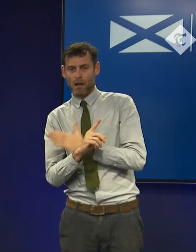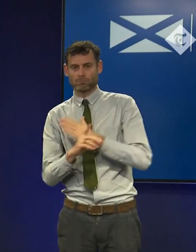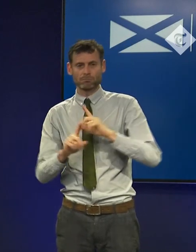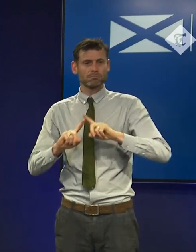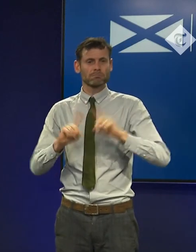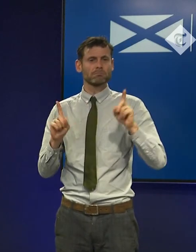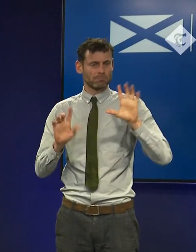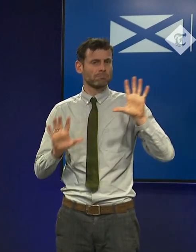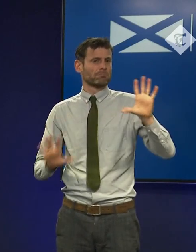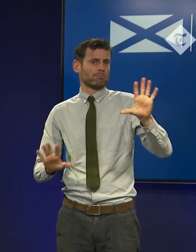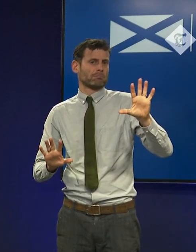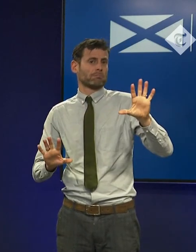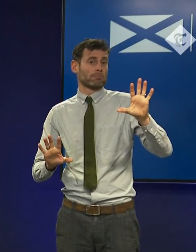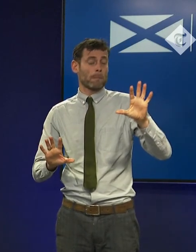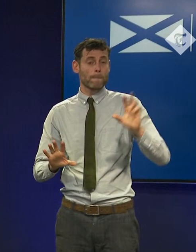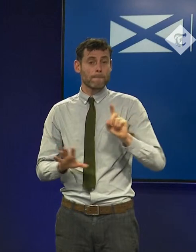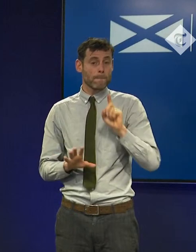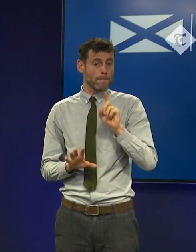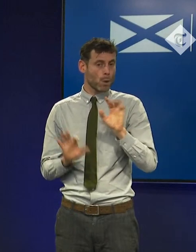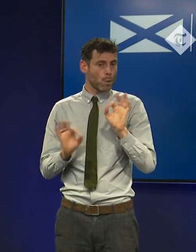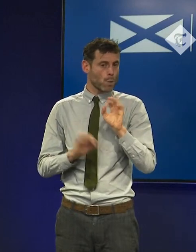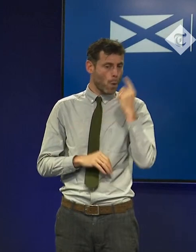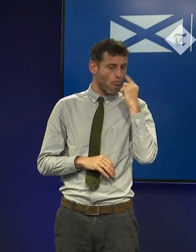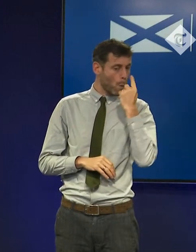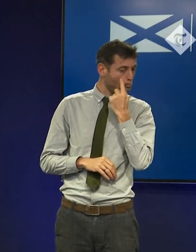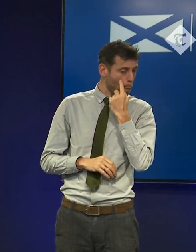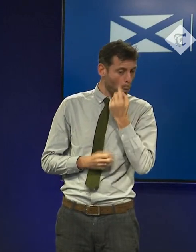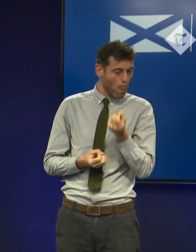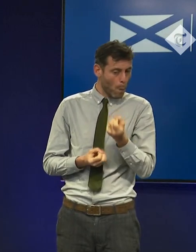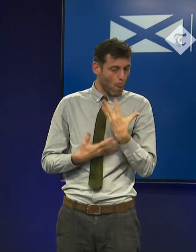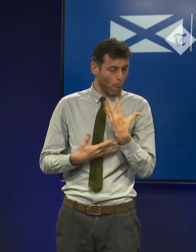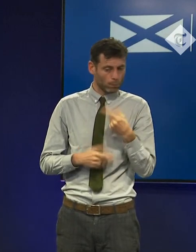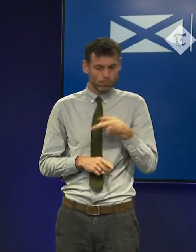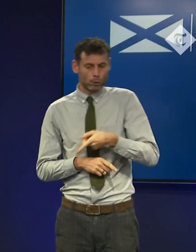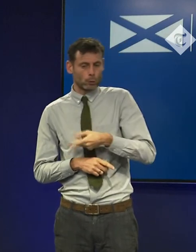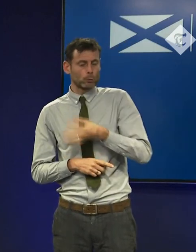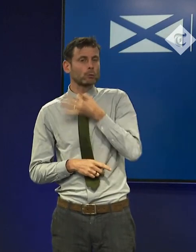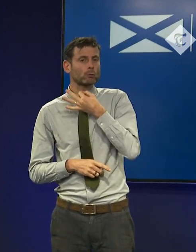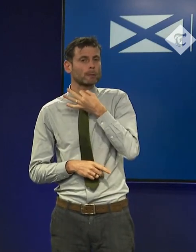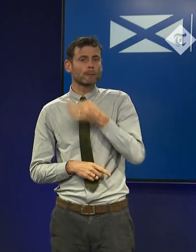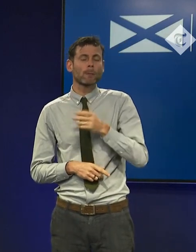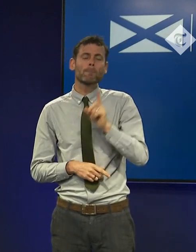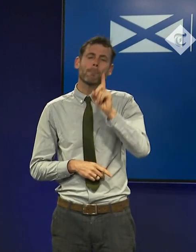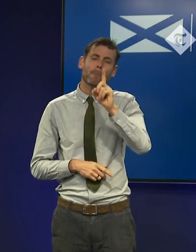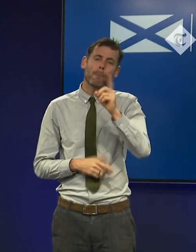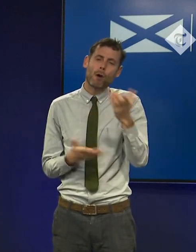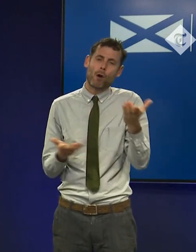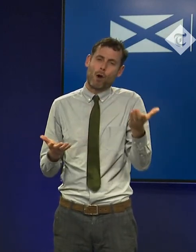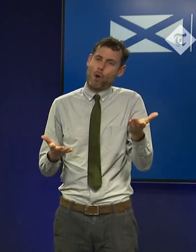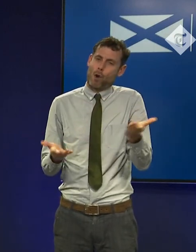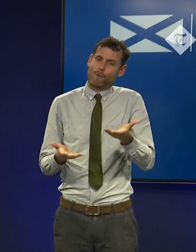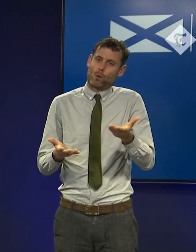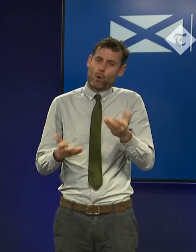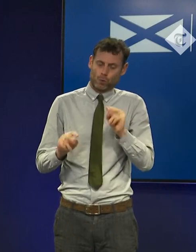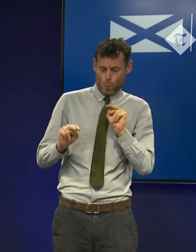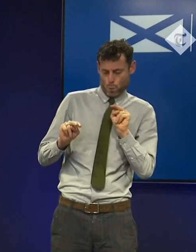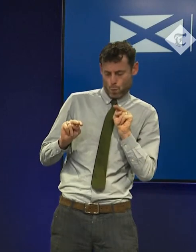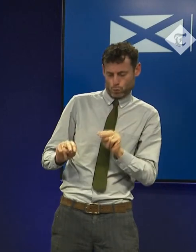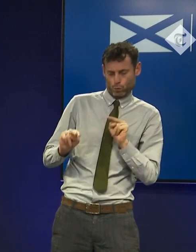identified at this moment in time would suggest that there's any change in that. Of course, we need to continue to monitor all of that, but there's certainly